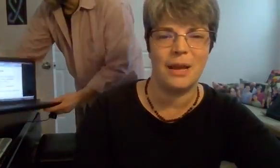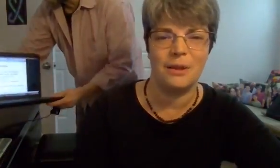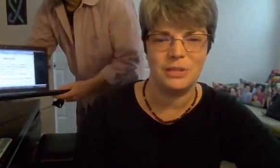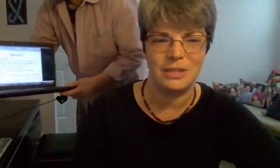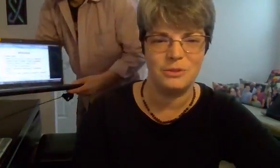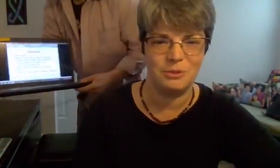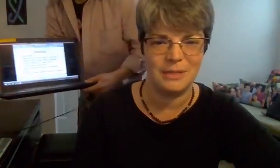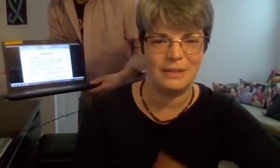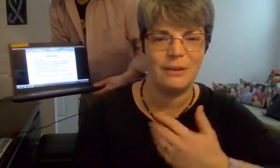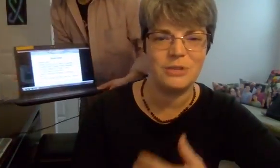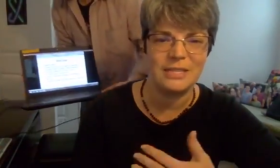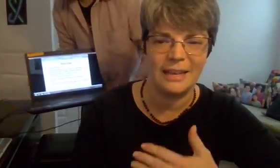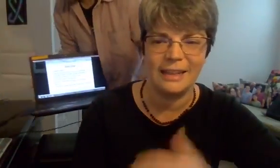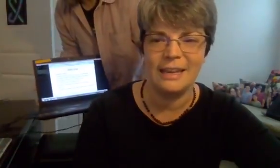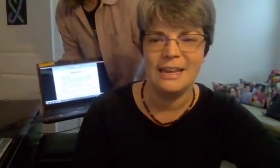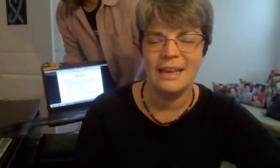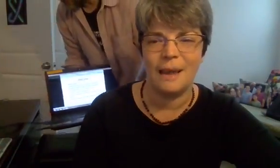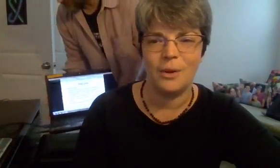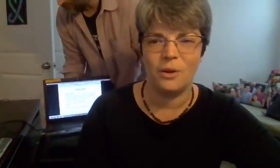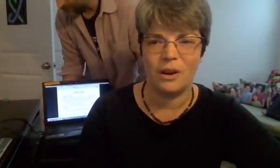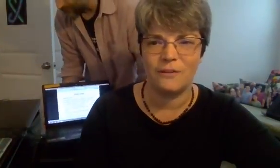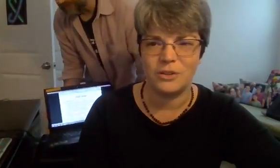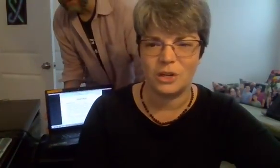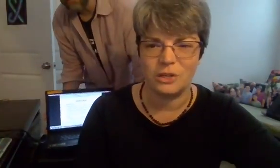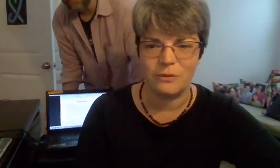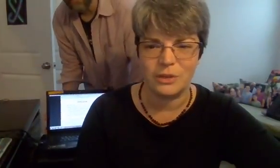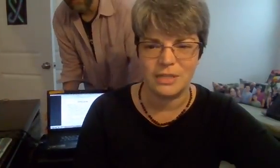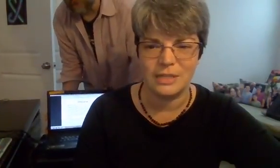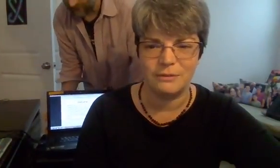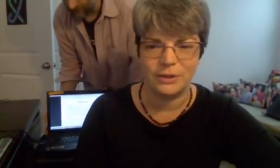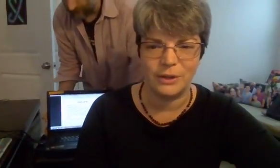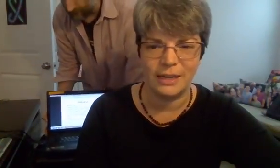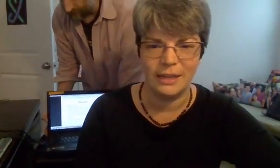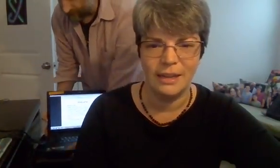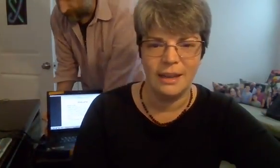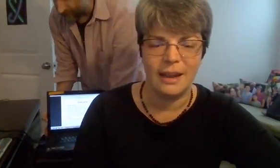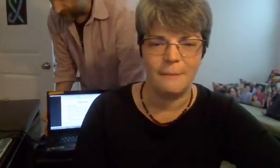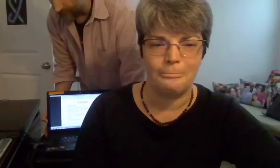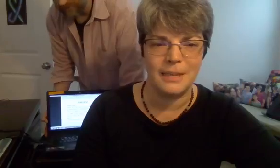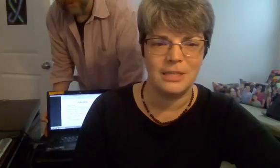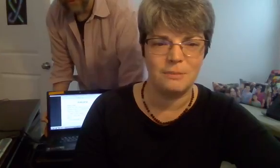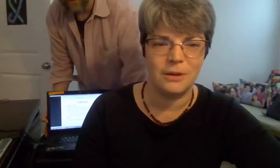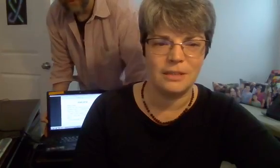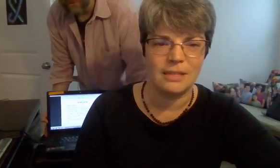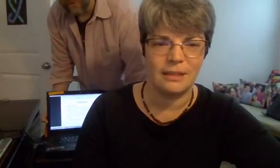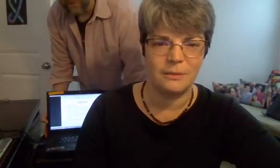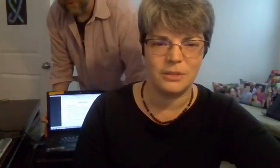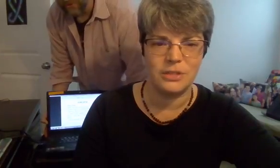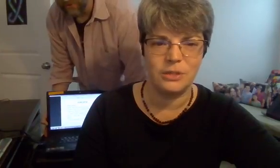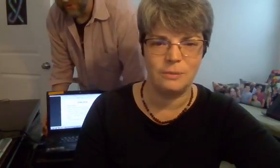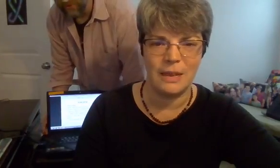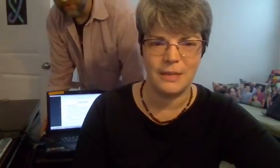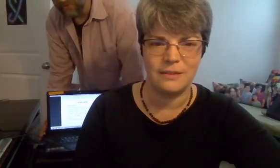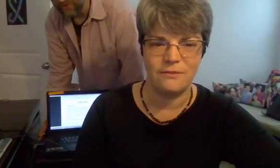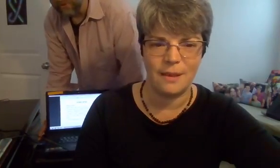just introduce myself. I'm Jess Kelly. I'm the owner of an instructor for Signs of Learning. I teach American Sign Language to babies and